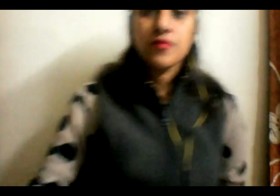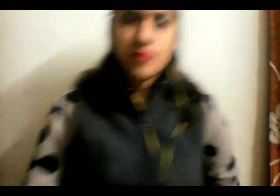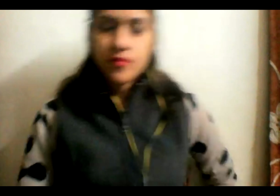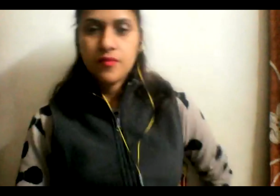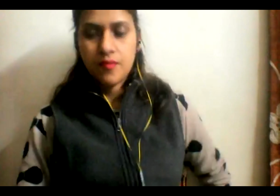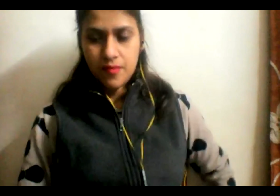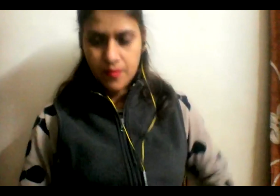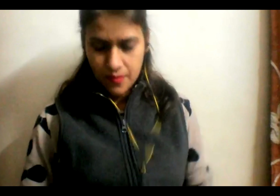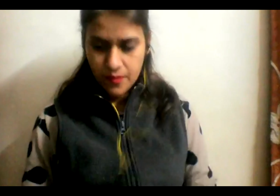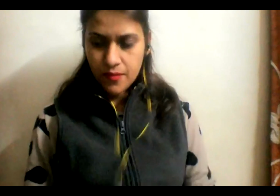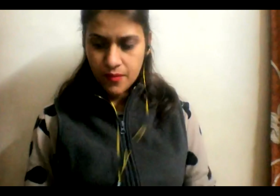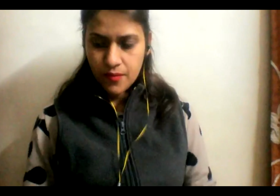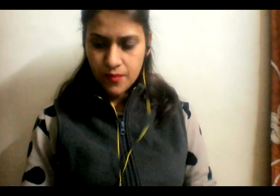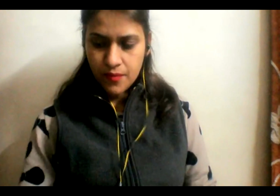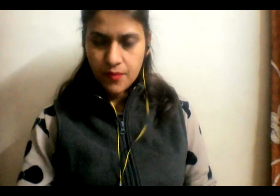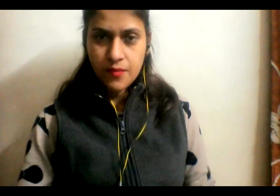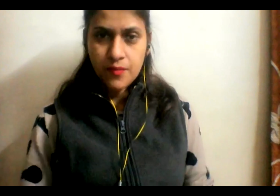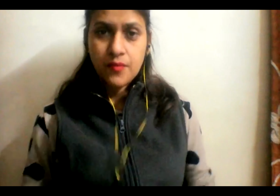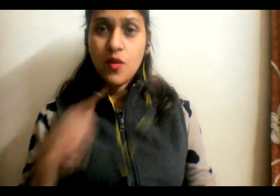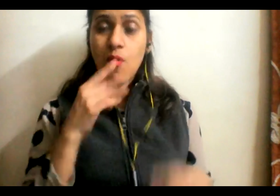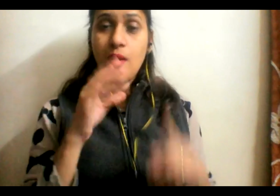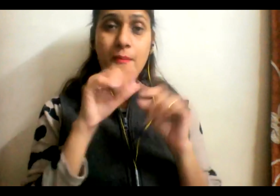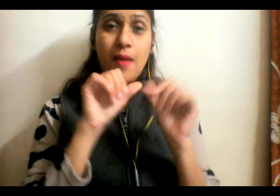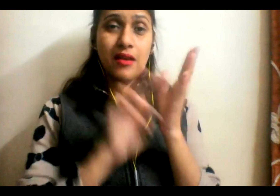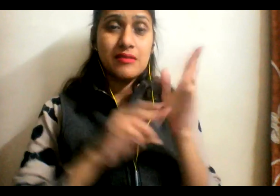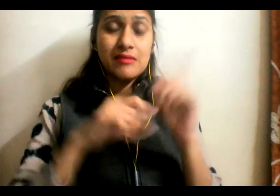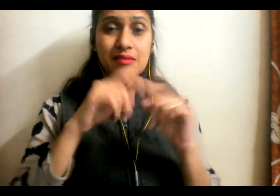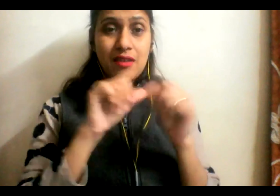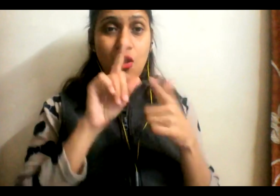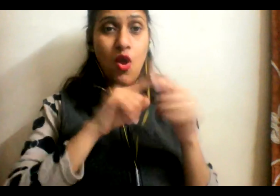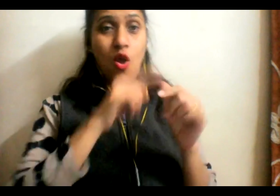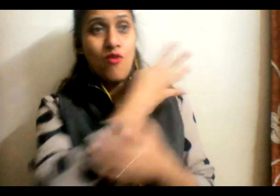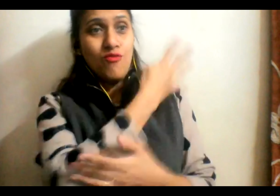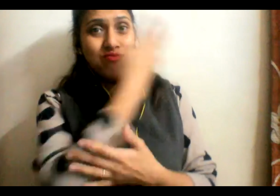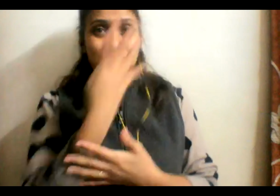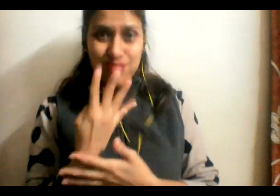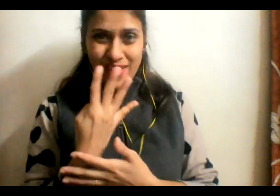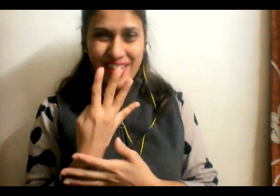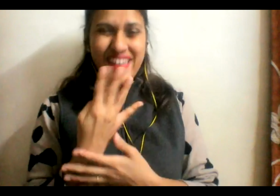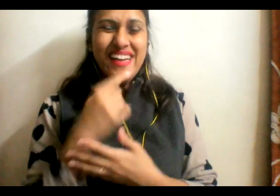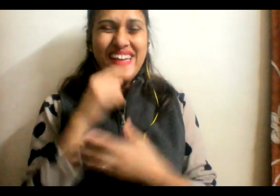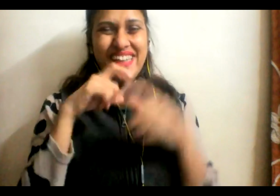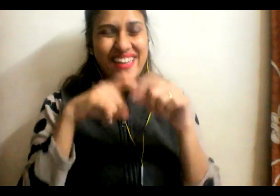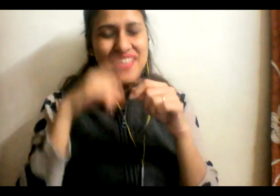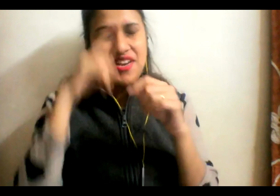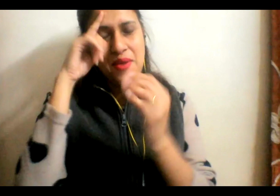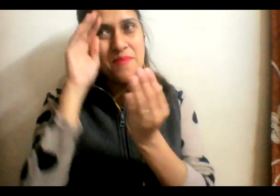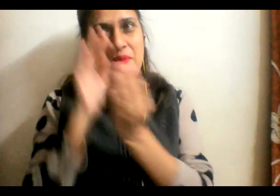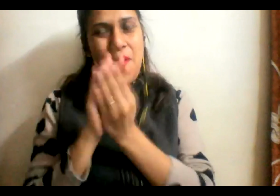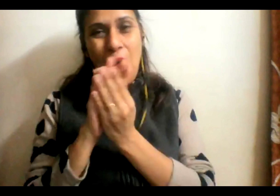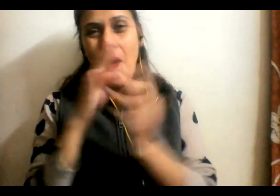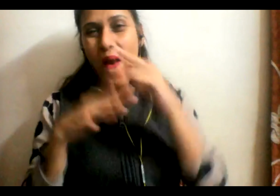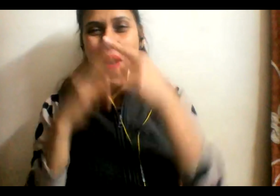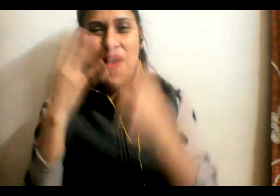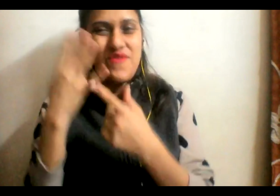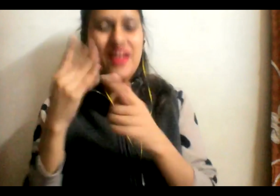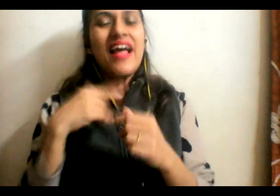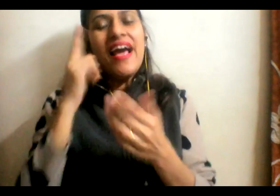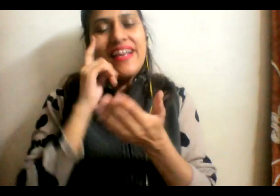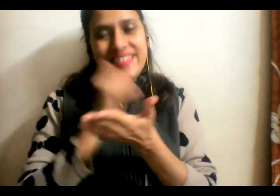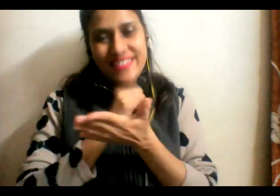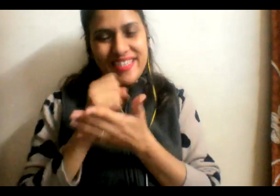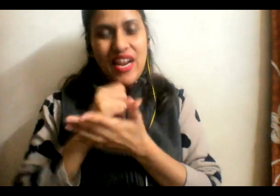Pankaj, I may not have that good memory to remember all the 4 questions, but I will start in the order that I remember.